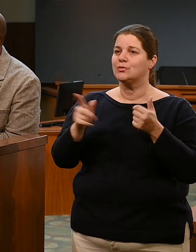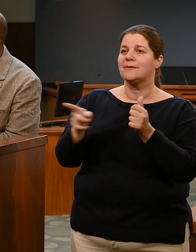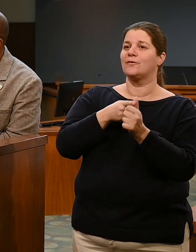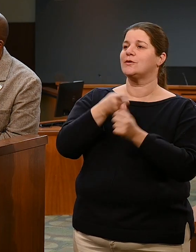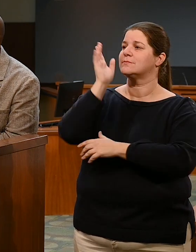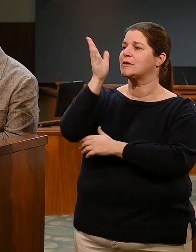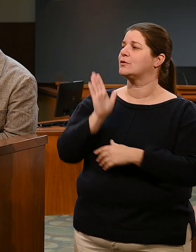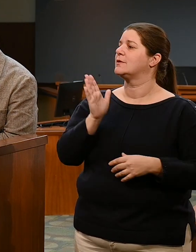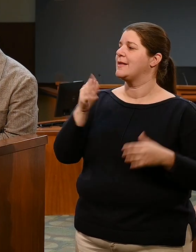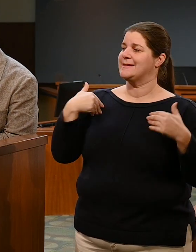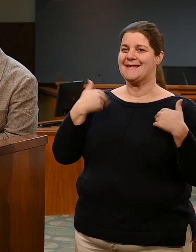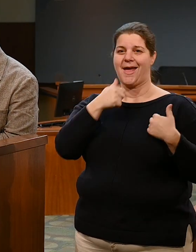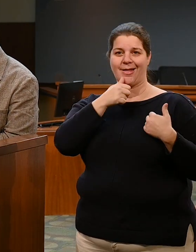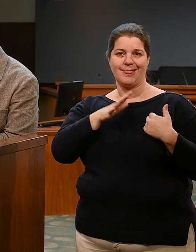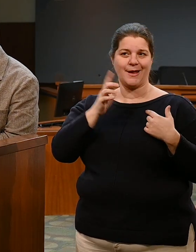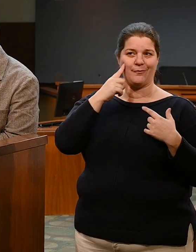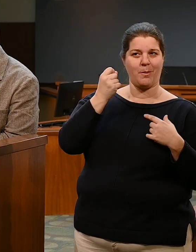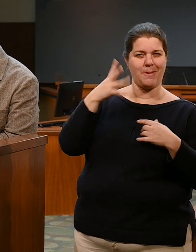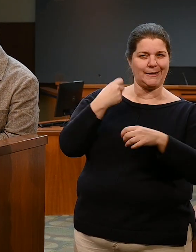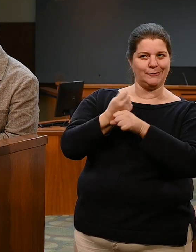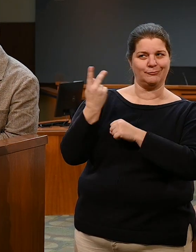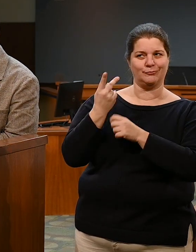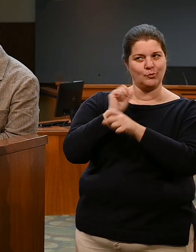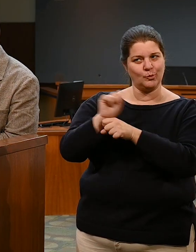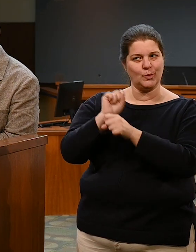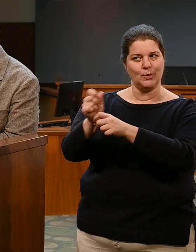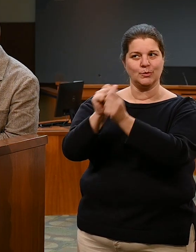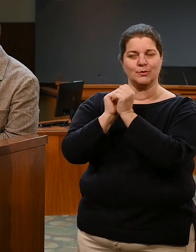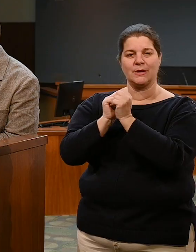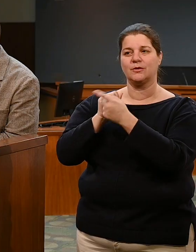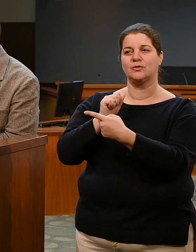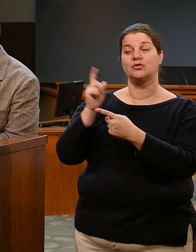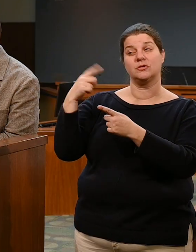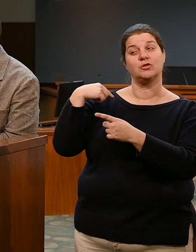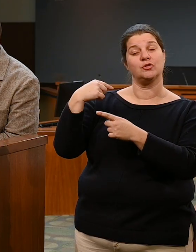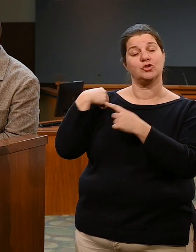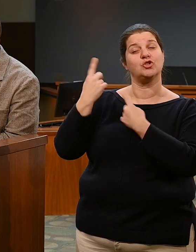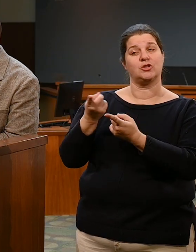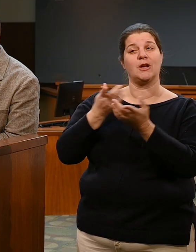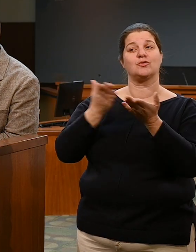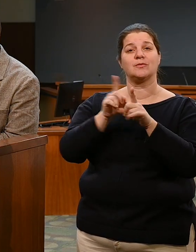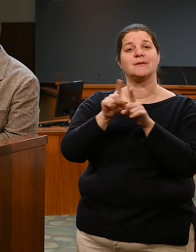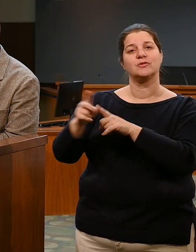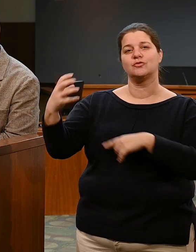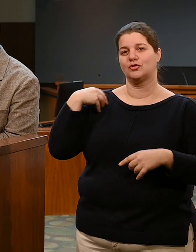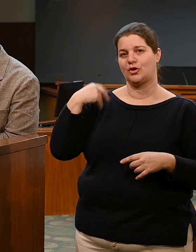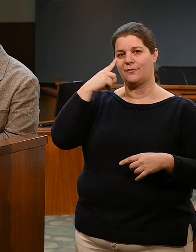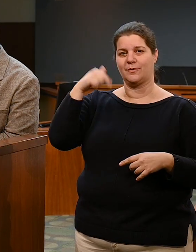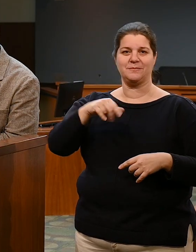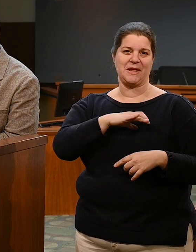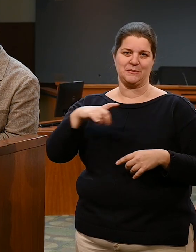served with this young lady over the course of years. And she has served as chair. She has served diligently as chair of this